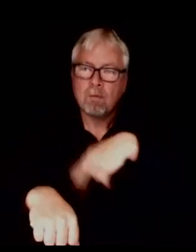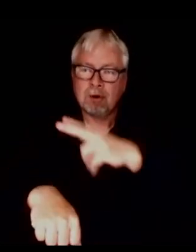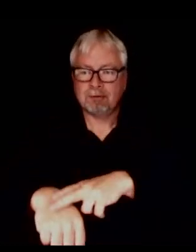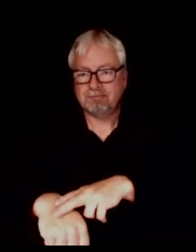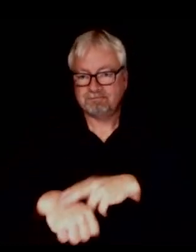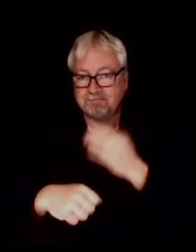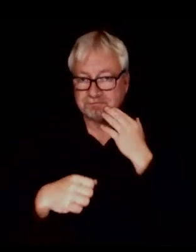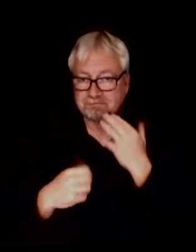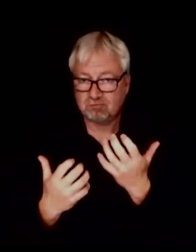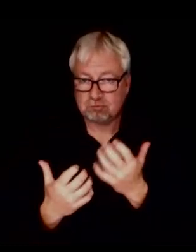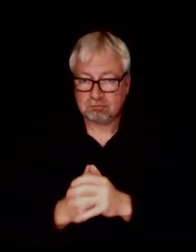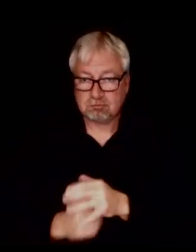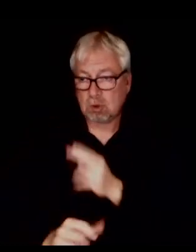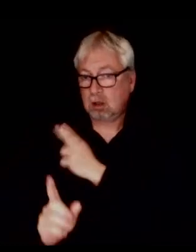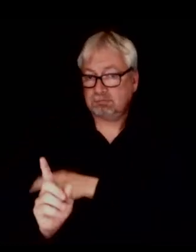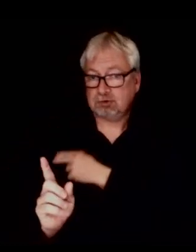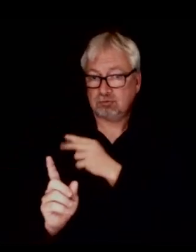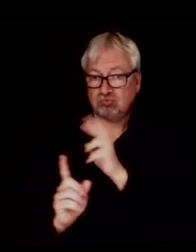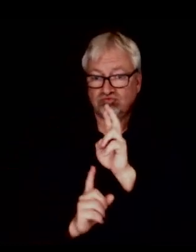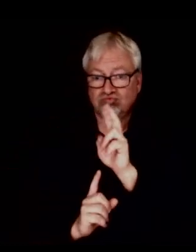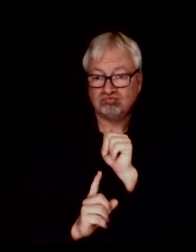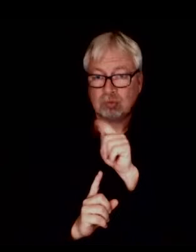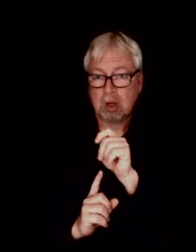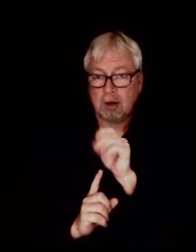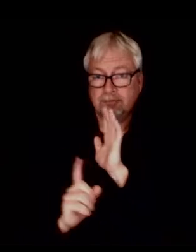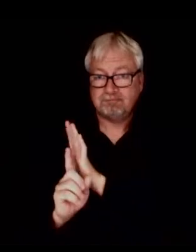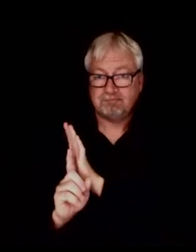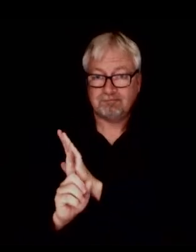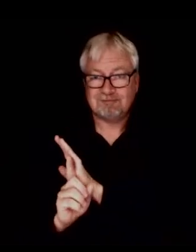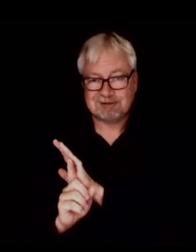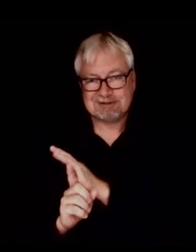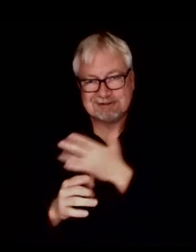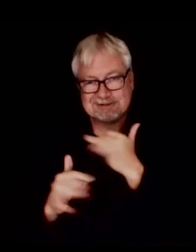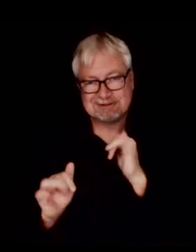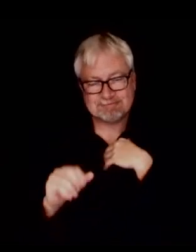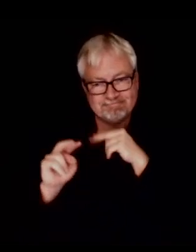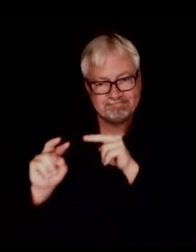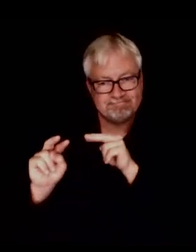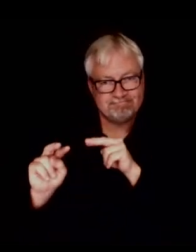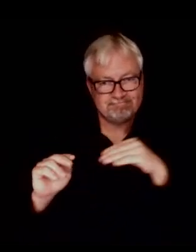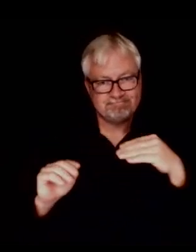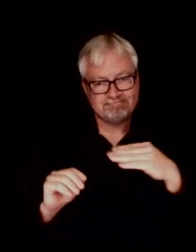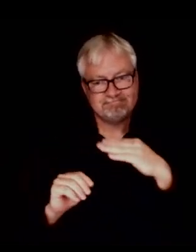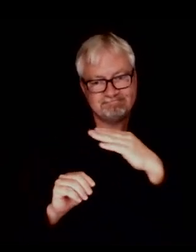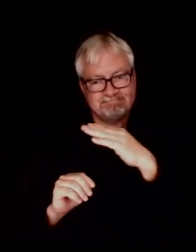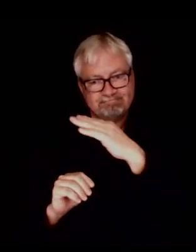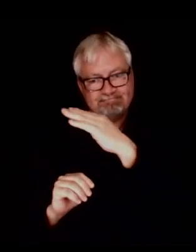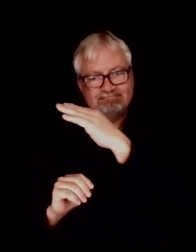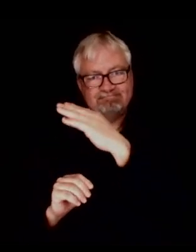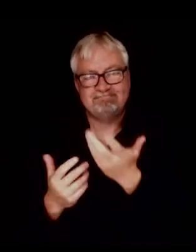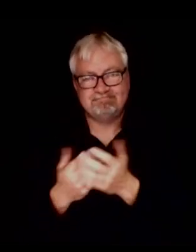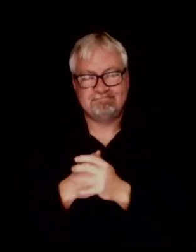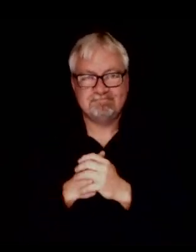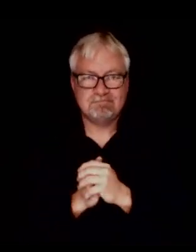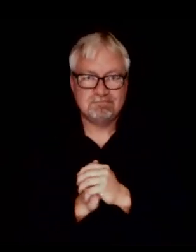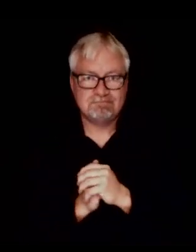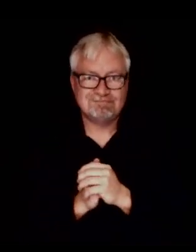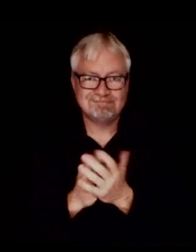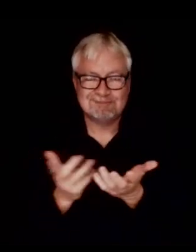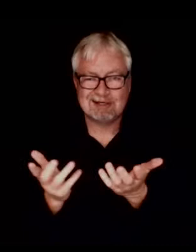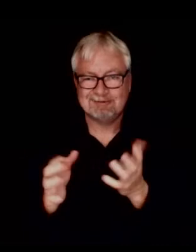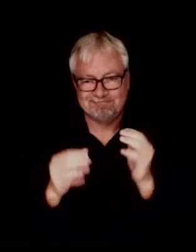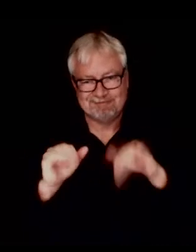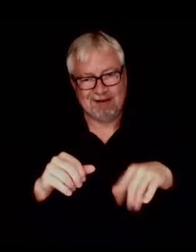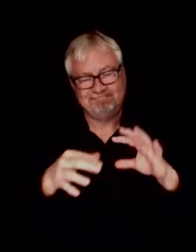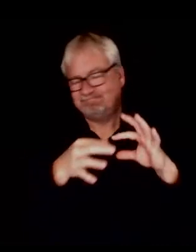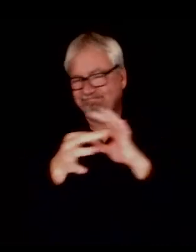in children, like adults, are increasing. It is clear that the COVID-19 pandemic is not over quite